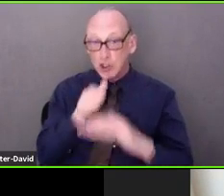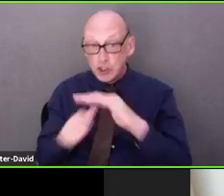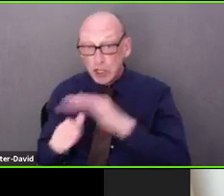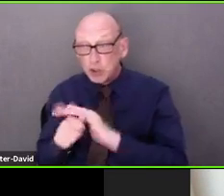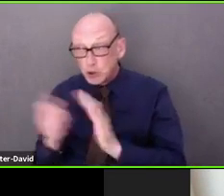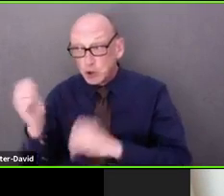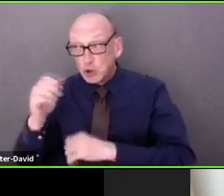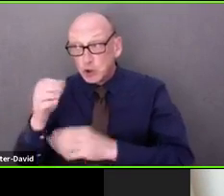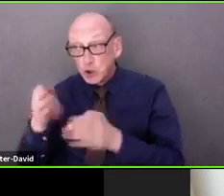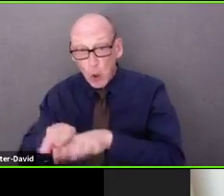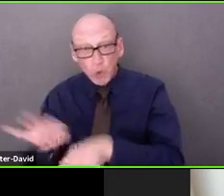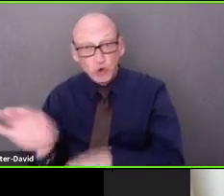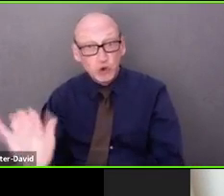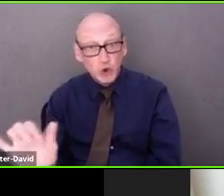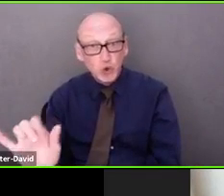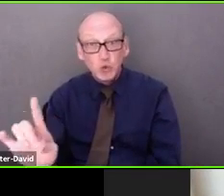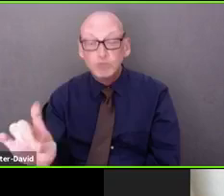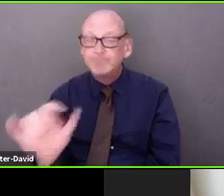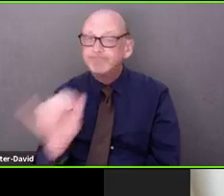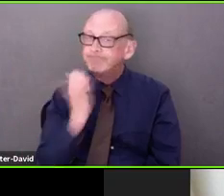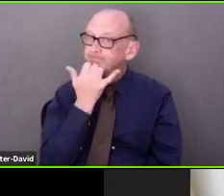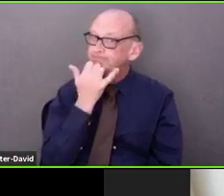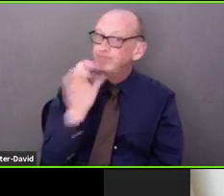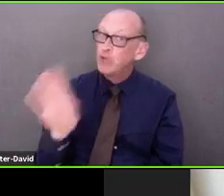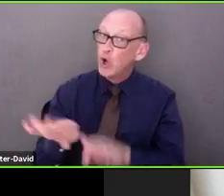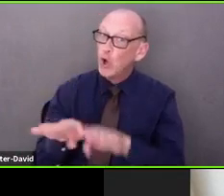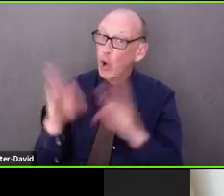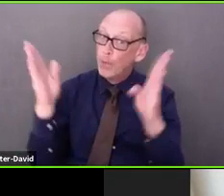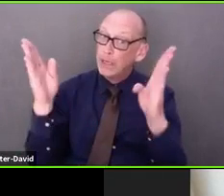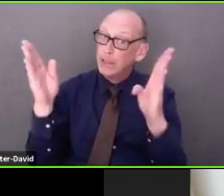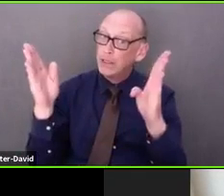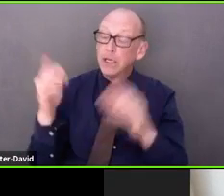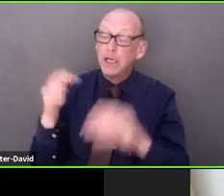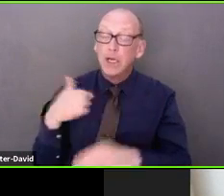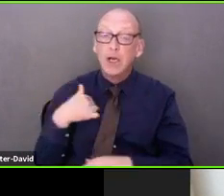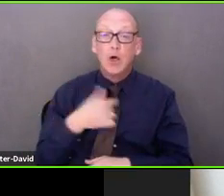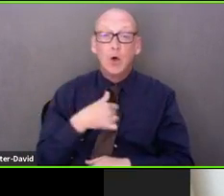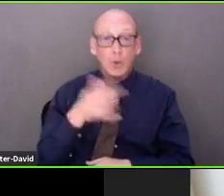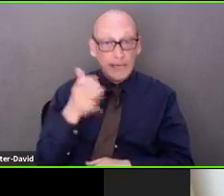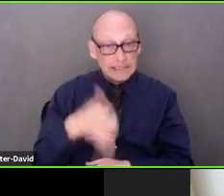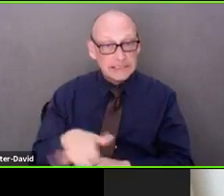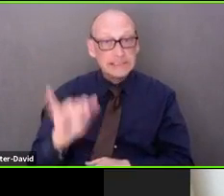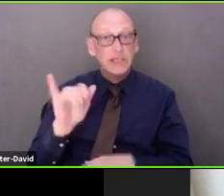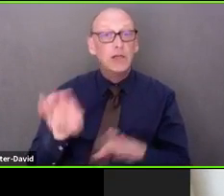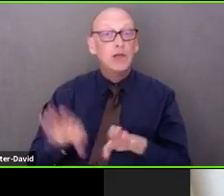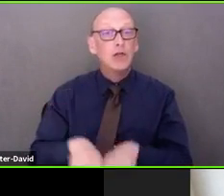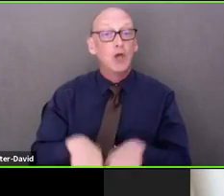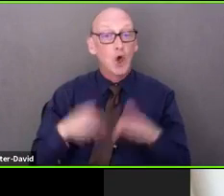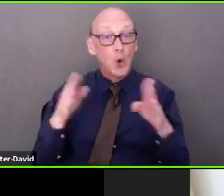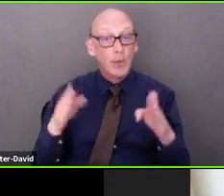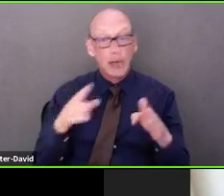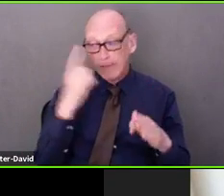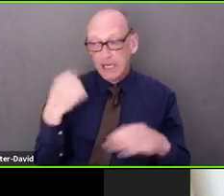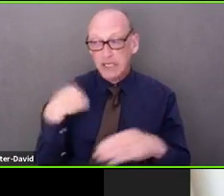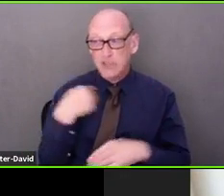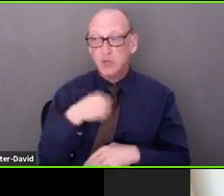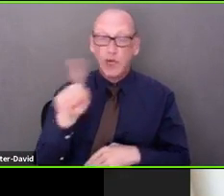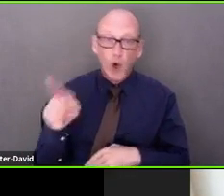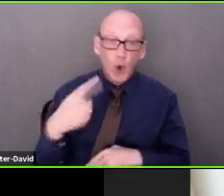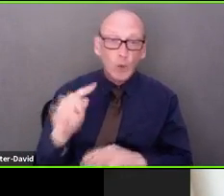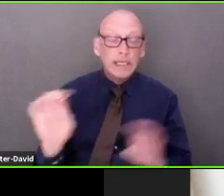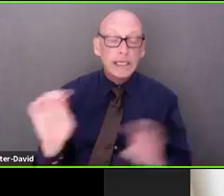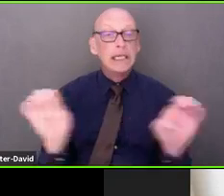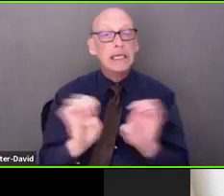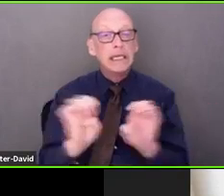closed. Incorrect. We were open. We are open today because we are the only emergency